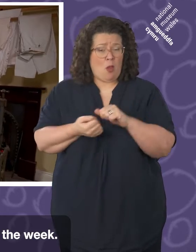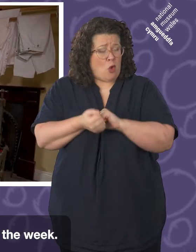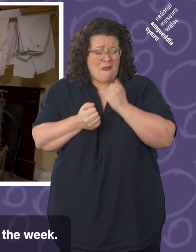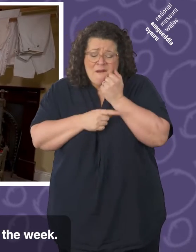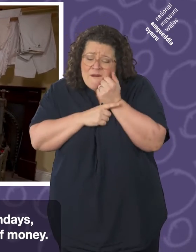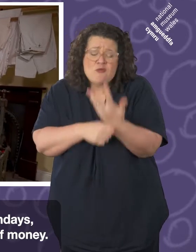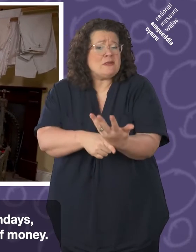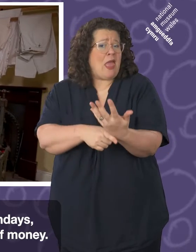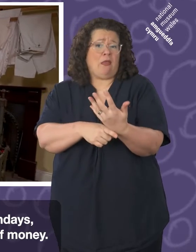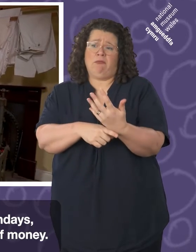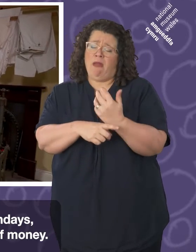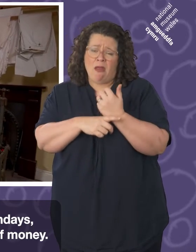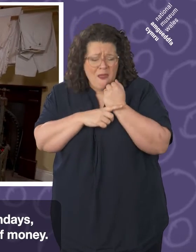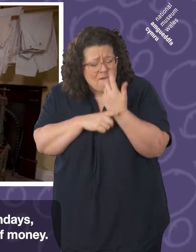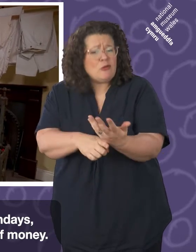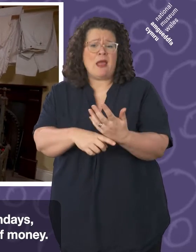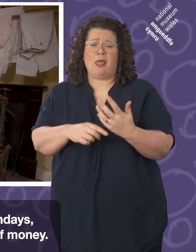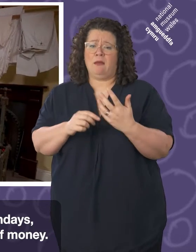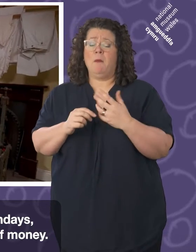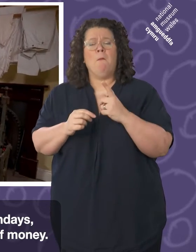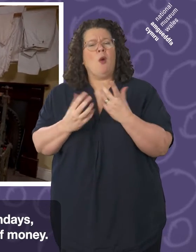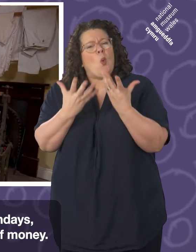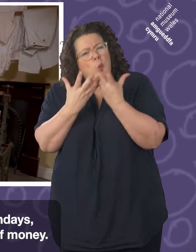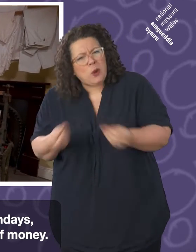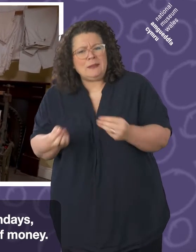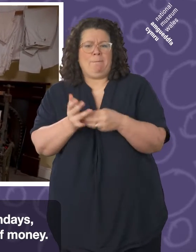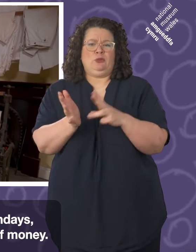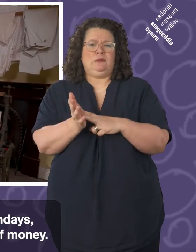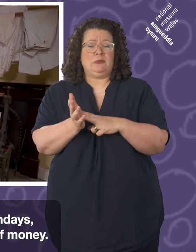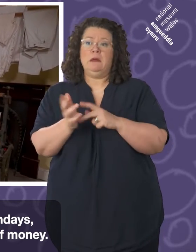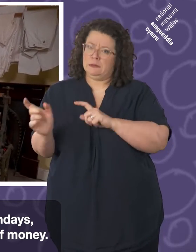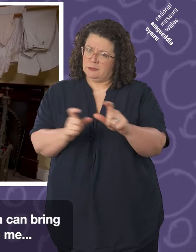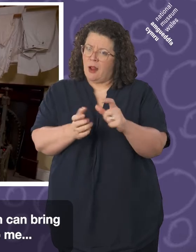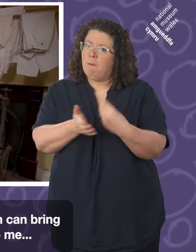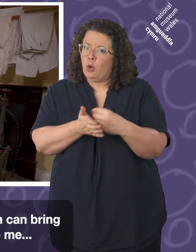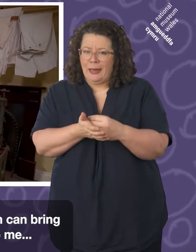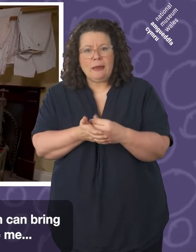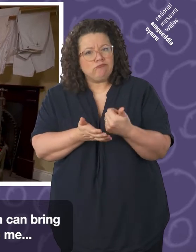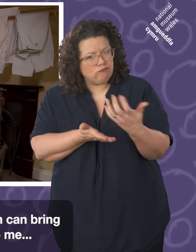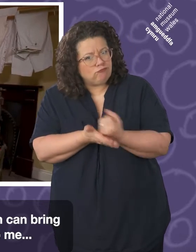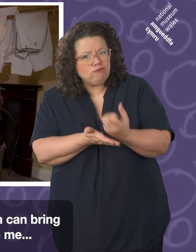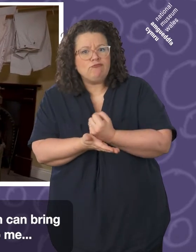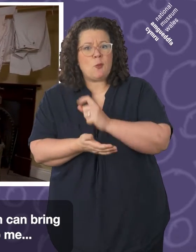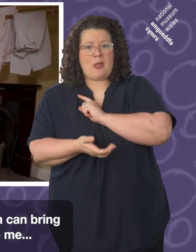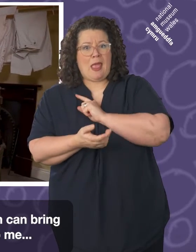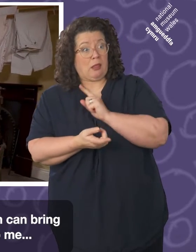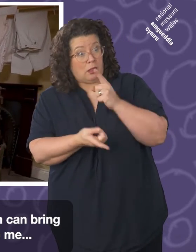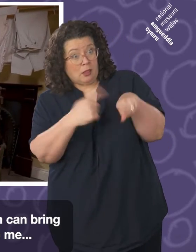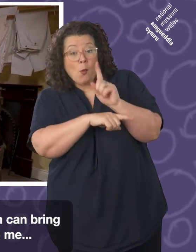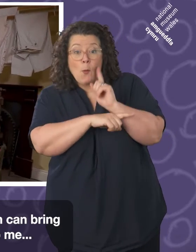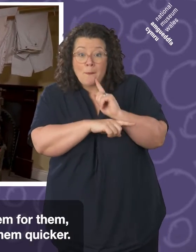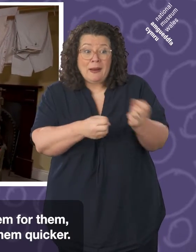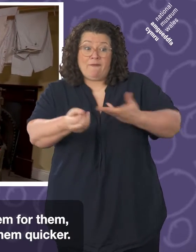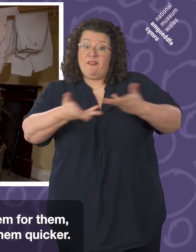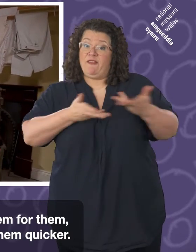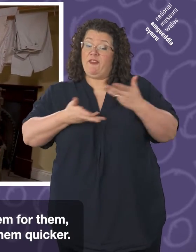week. But on wet Mondays, I can make a lot of money because the women can bring their clothes